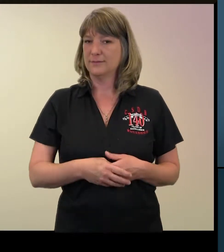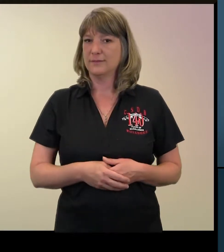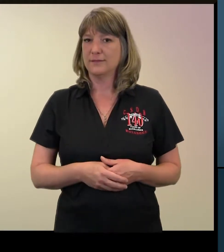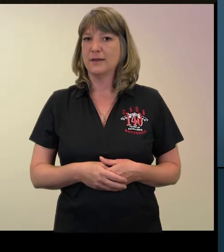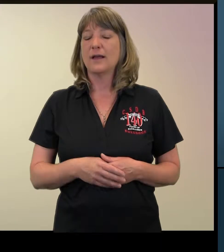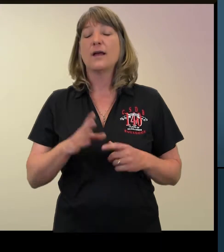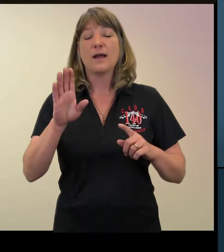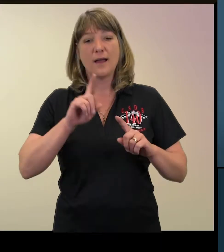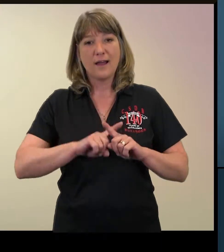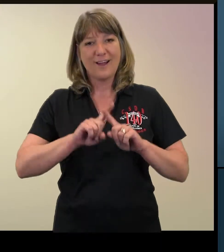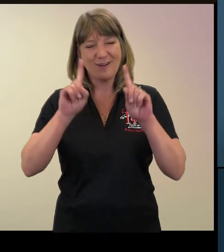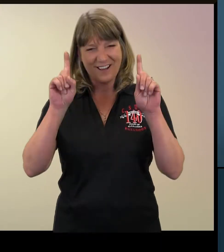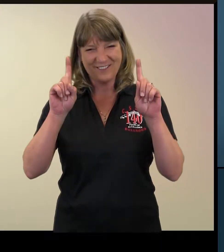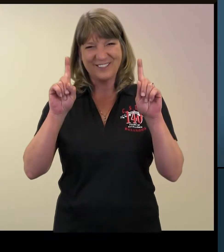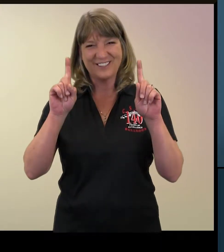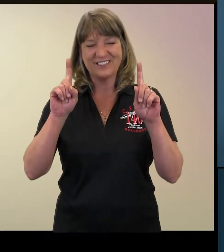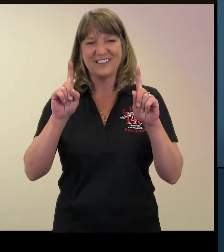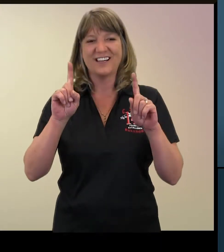However,